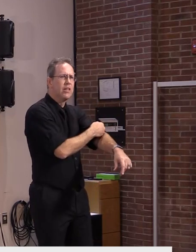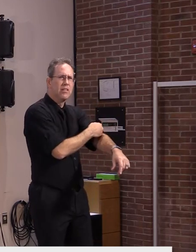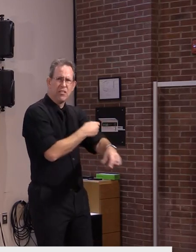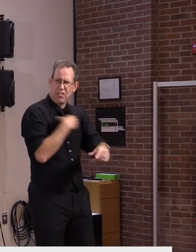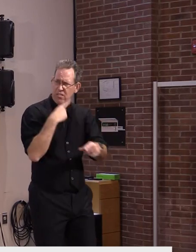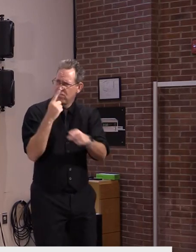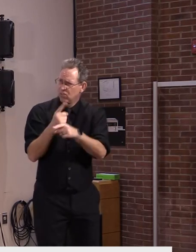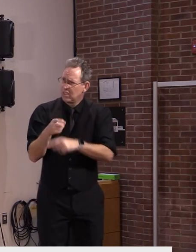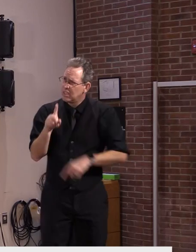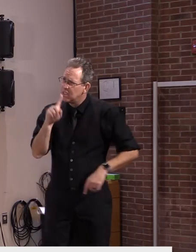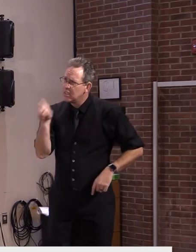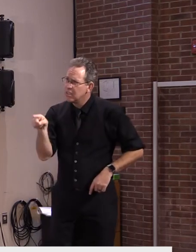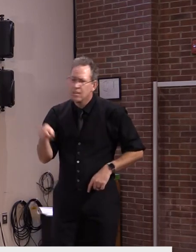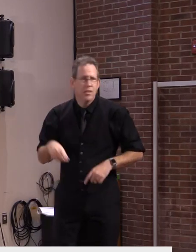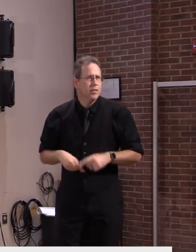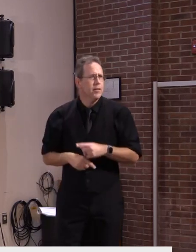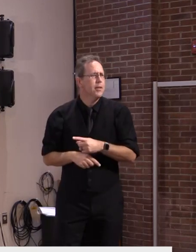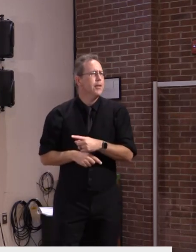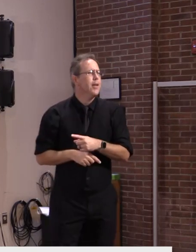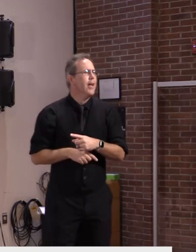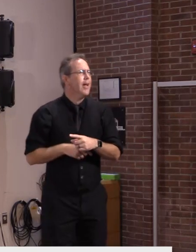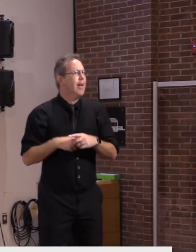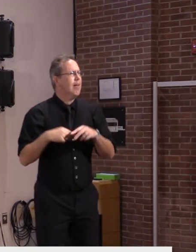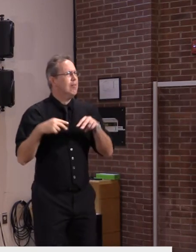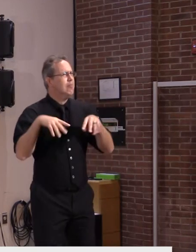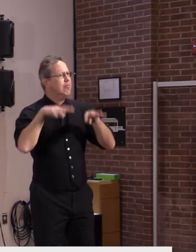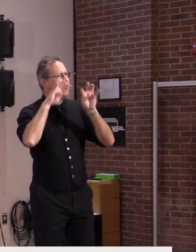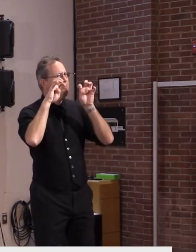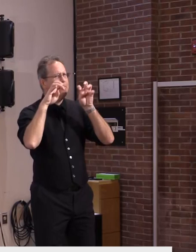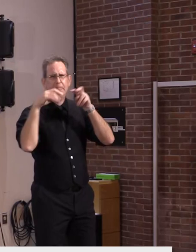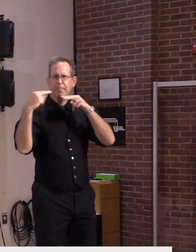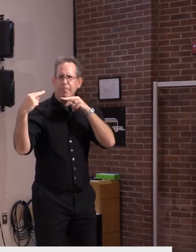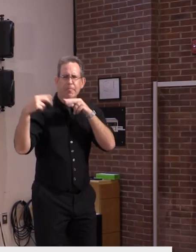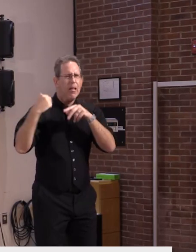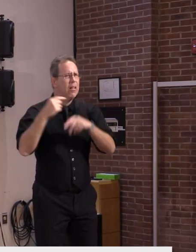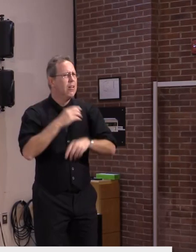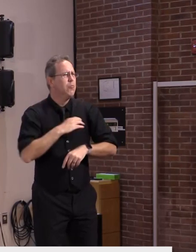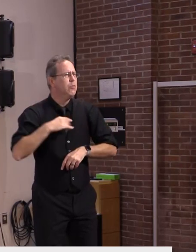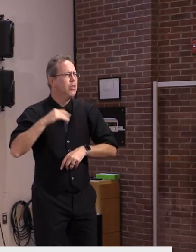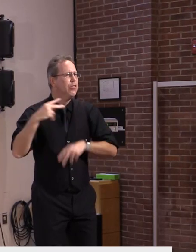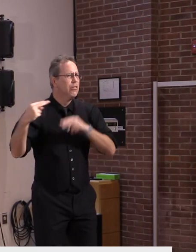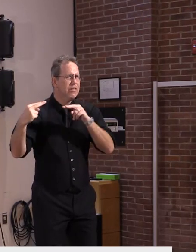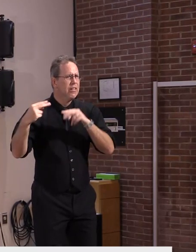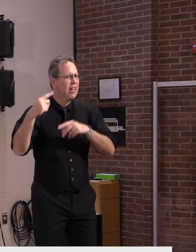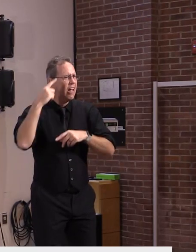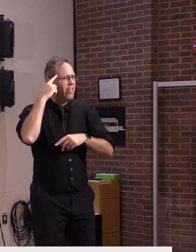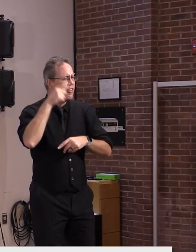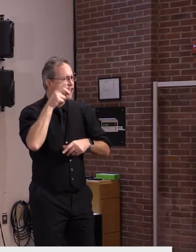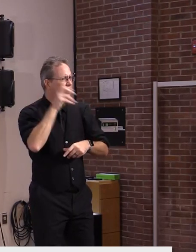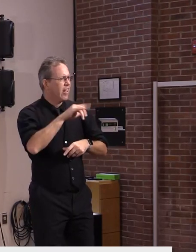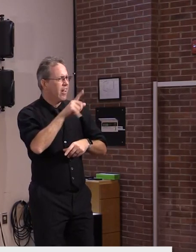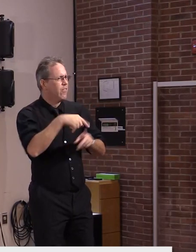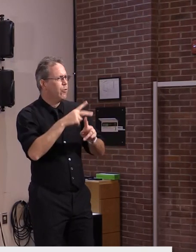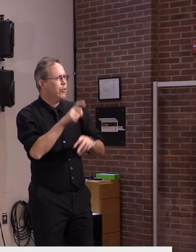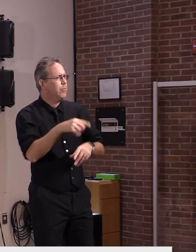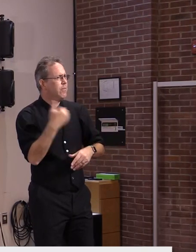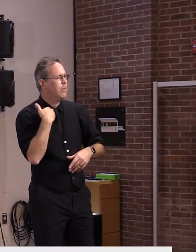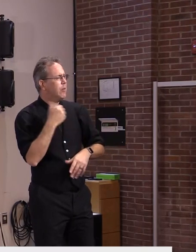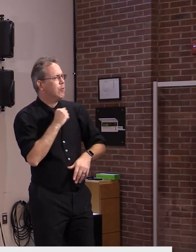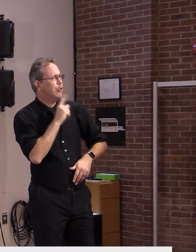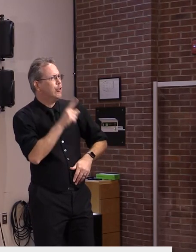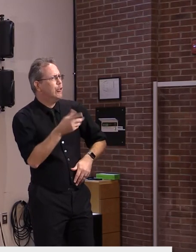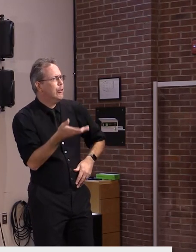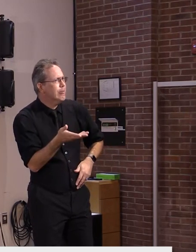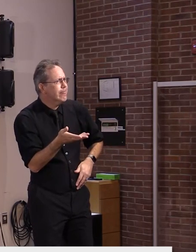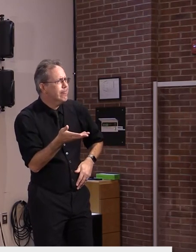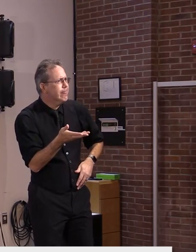The three of us are shaking our heads saying we think so. I mean, we can't be 100% confident of that, but we think so. How do